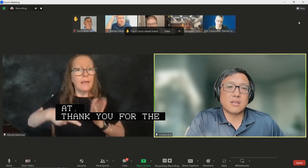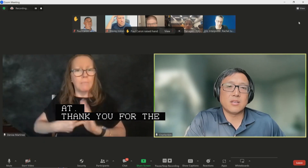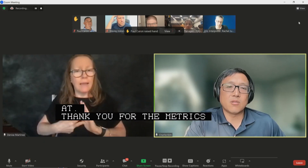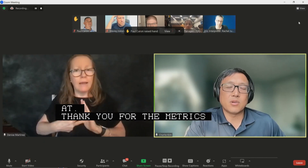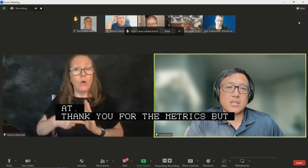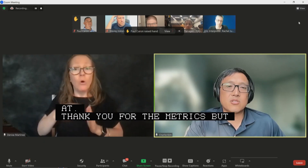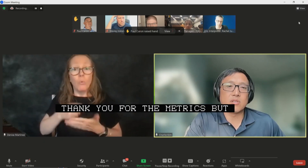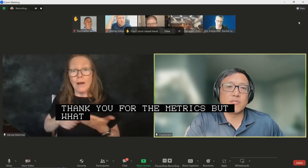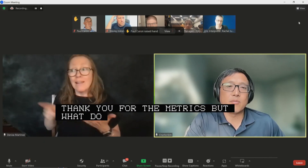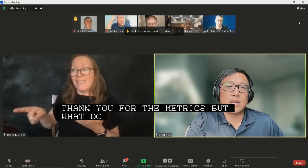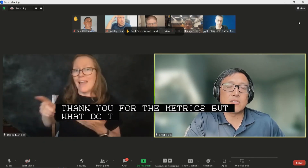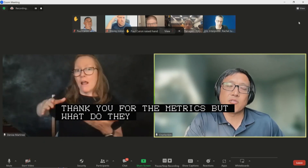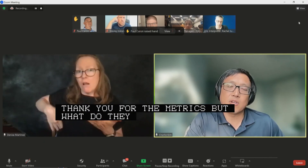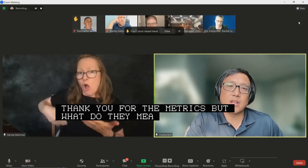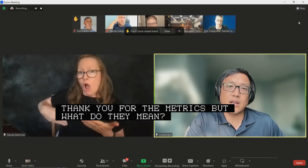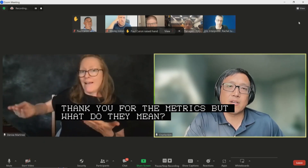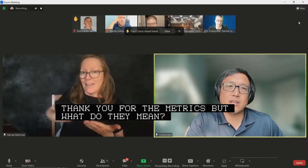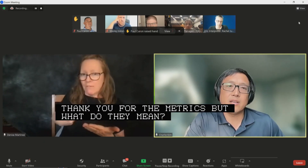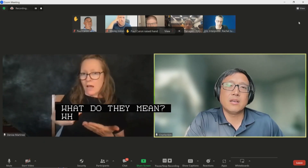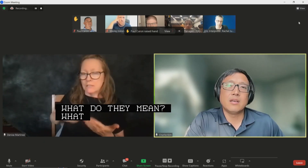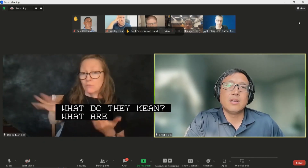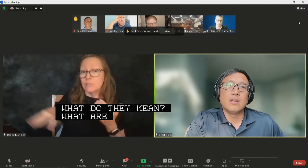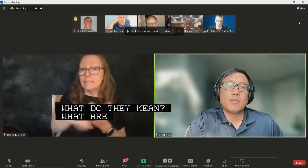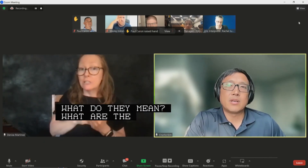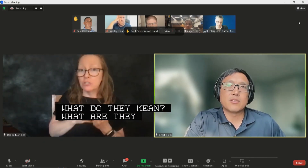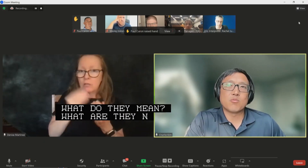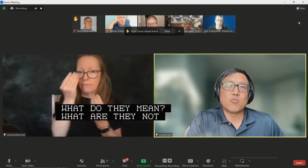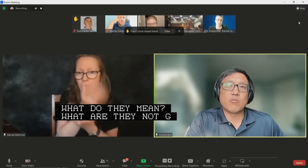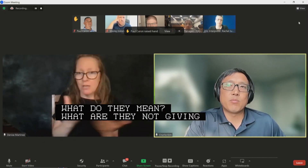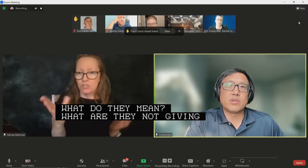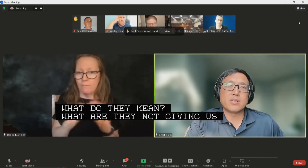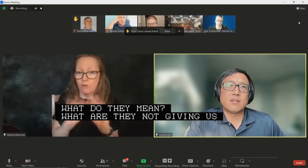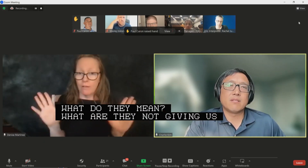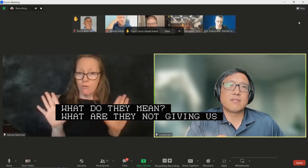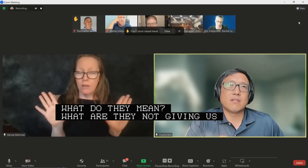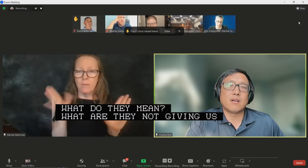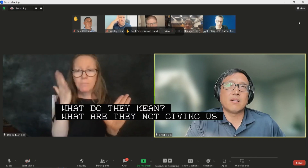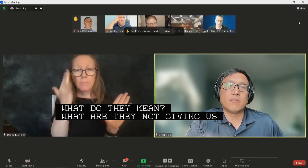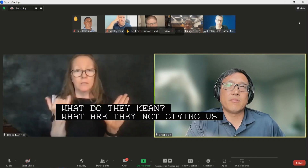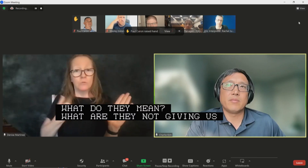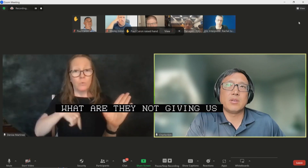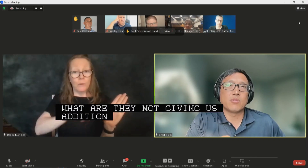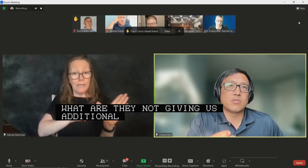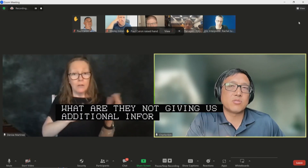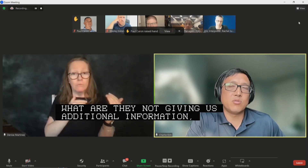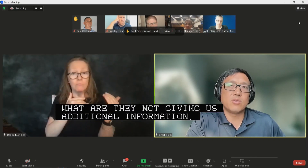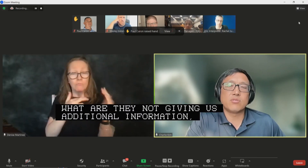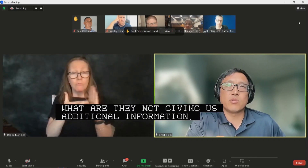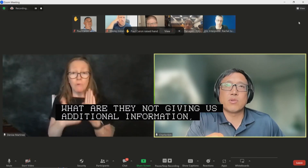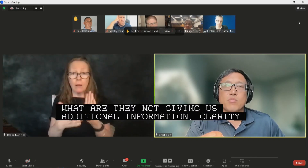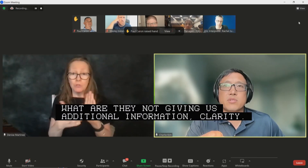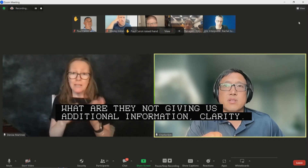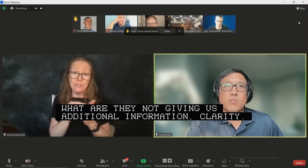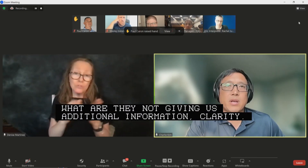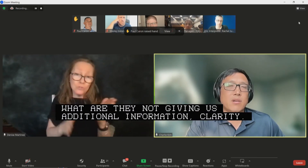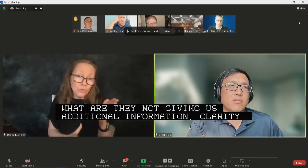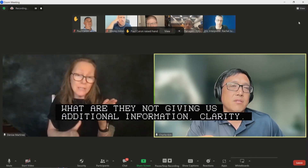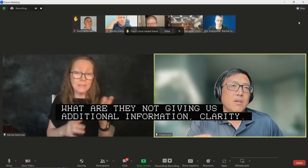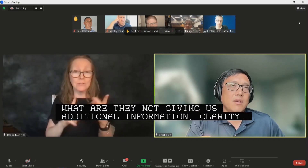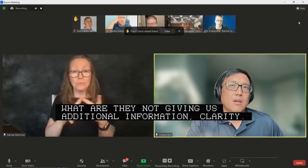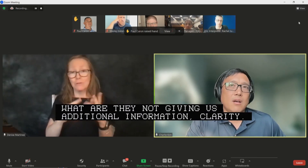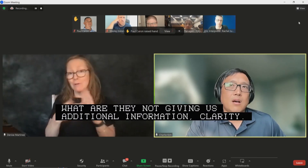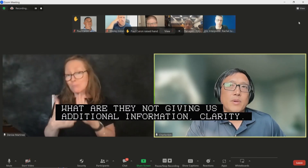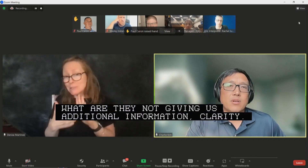us, you know, additional information for clarity, because we represent, you know, the students, we represent the